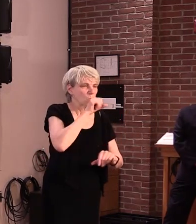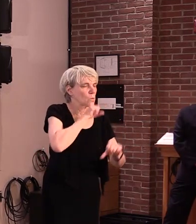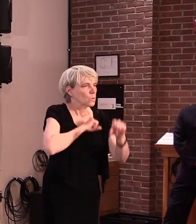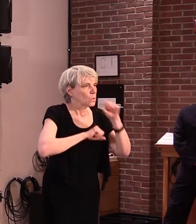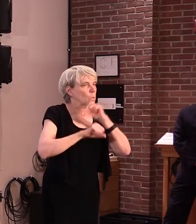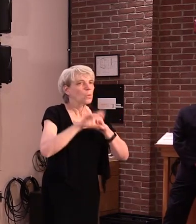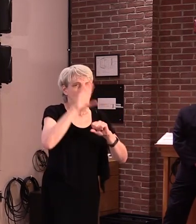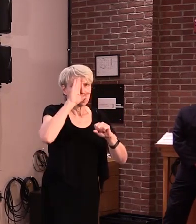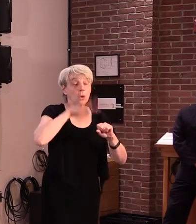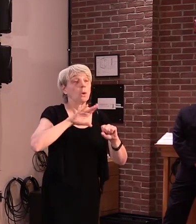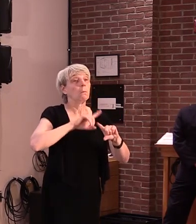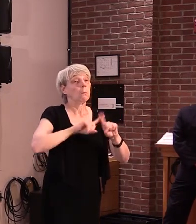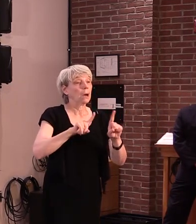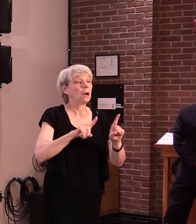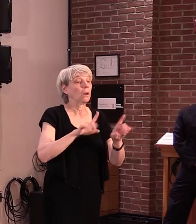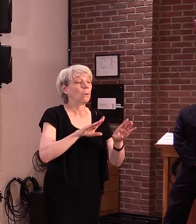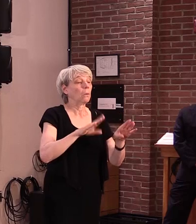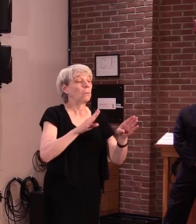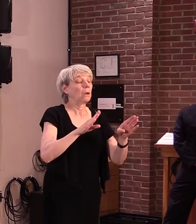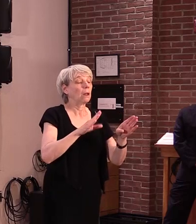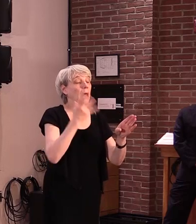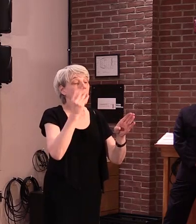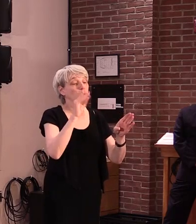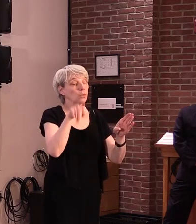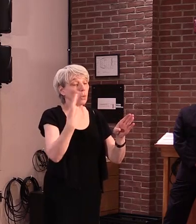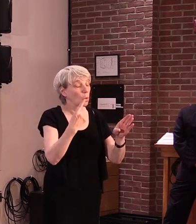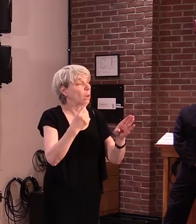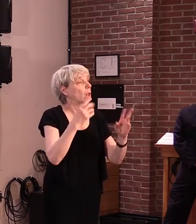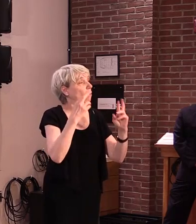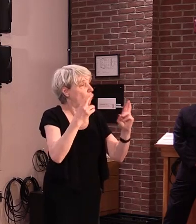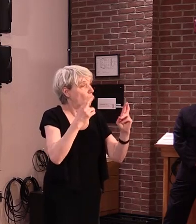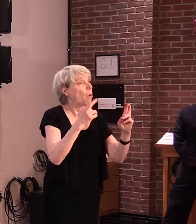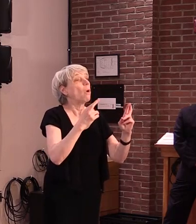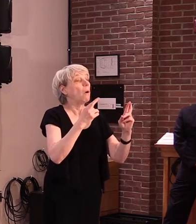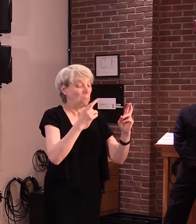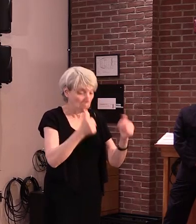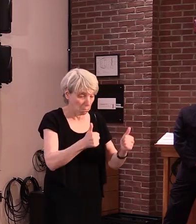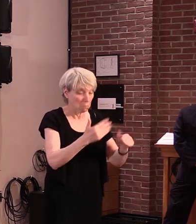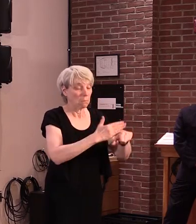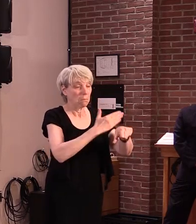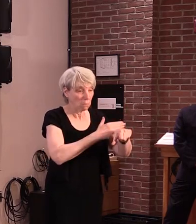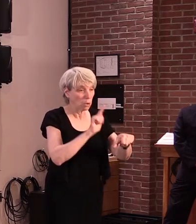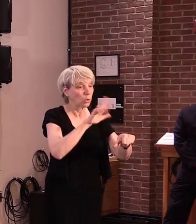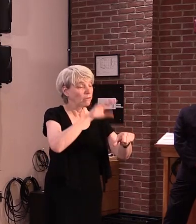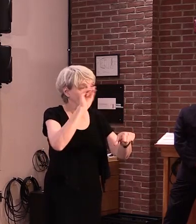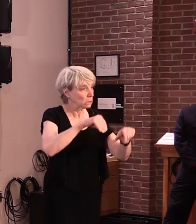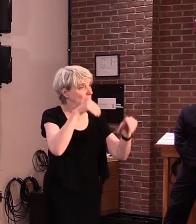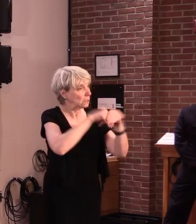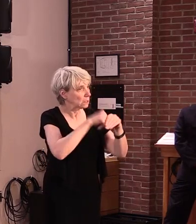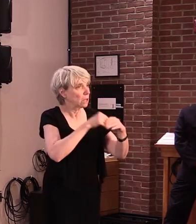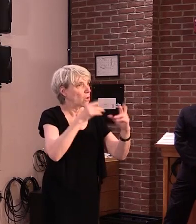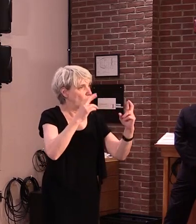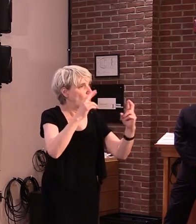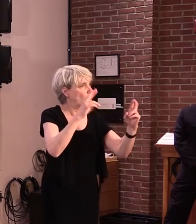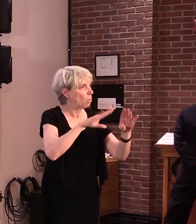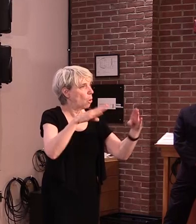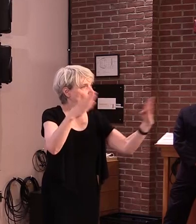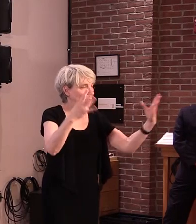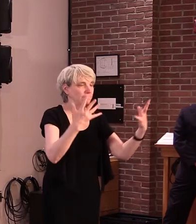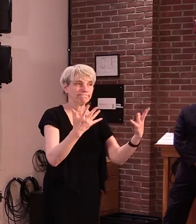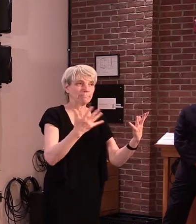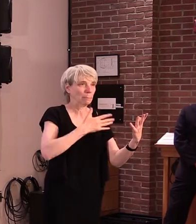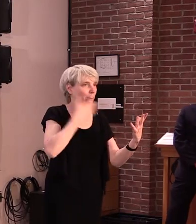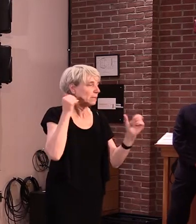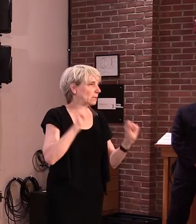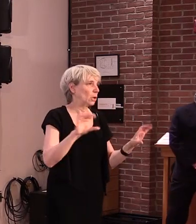I think, in the right direction, and then hopefully we'll expand upon this. So this is the best we can do at this point, and some will